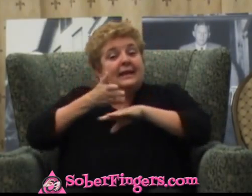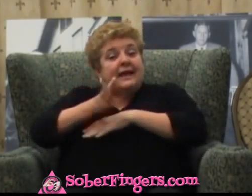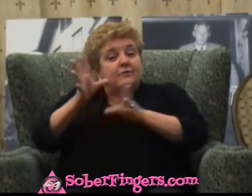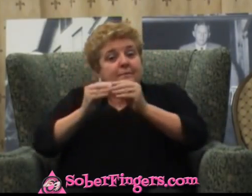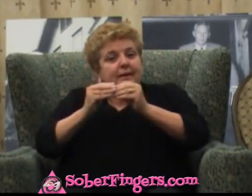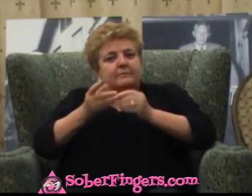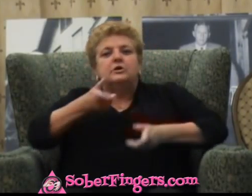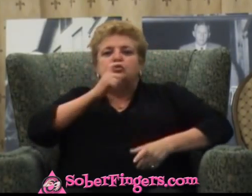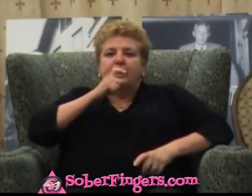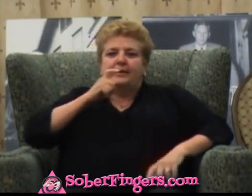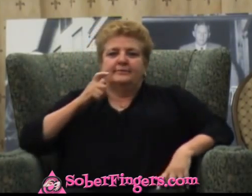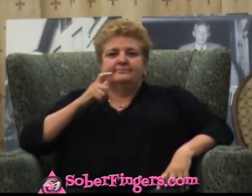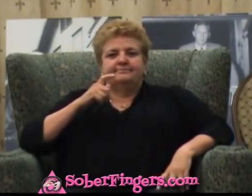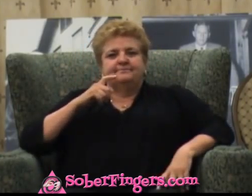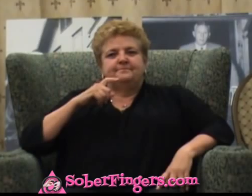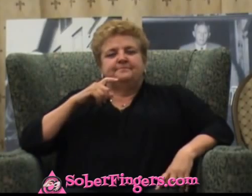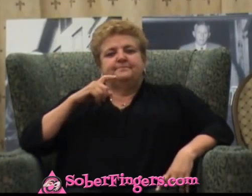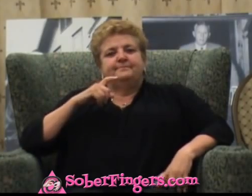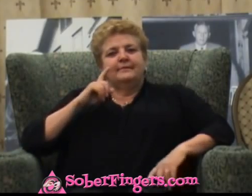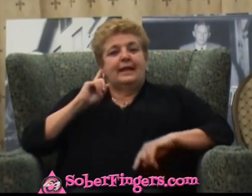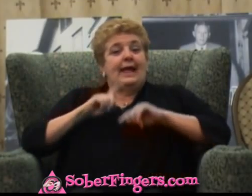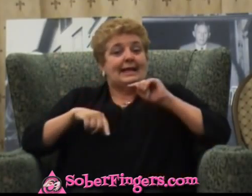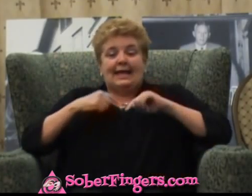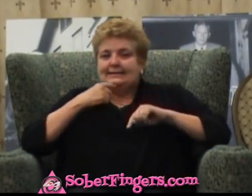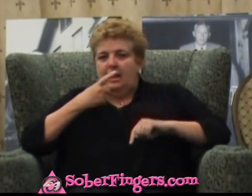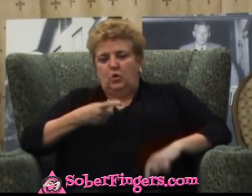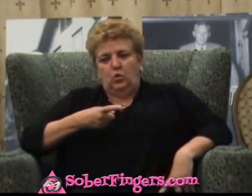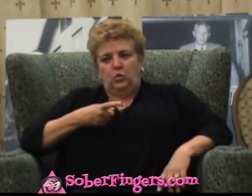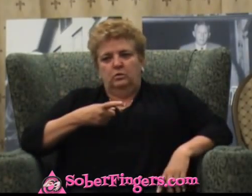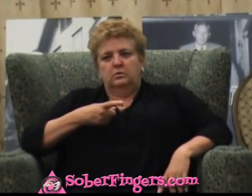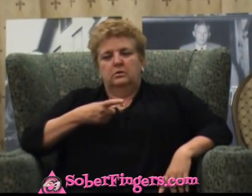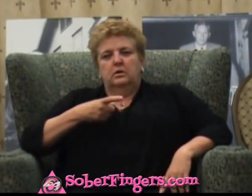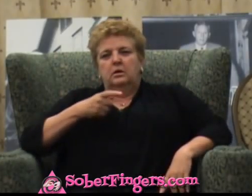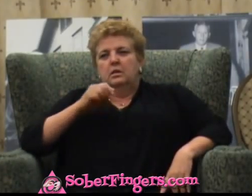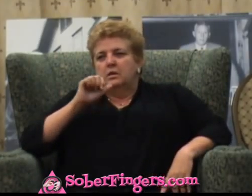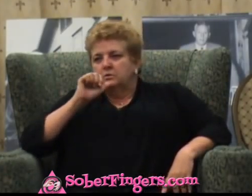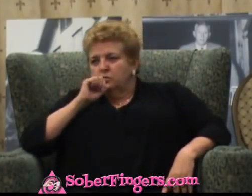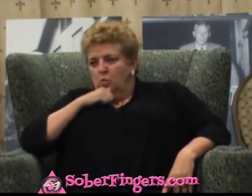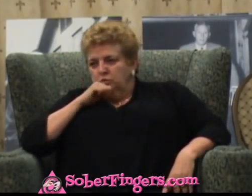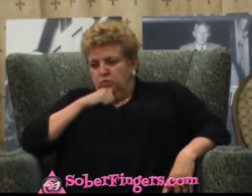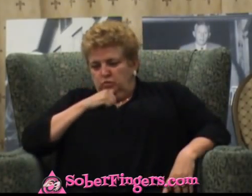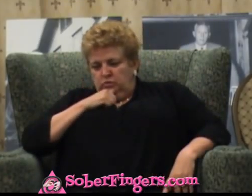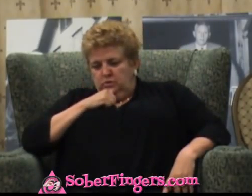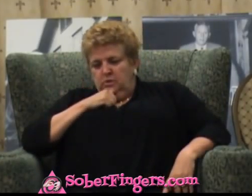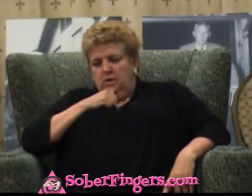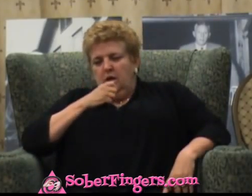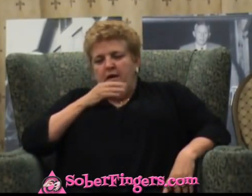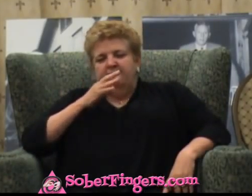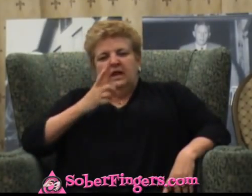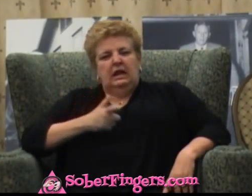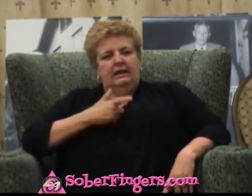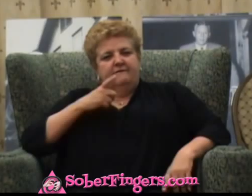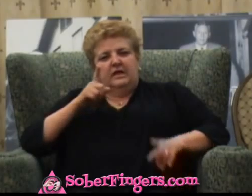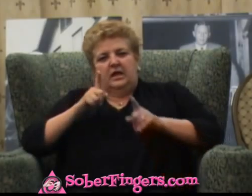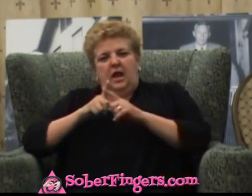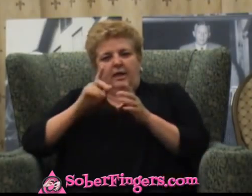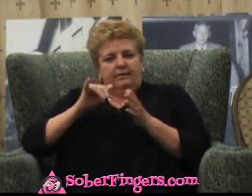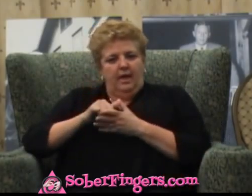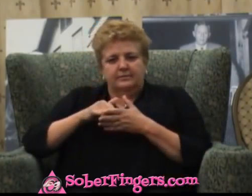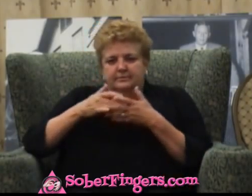And I cannot tell you the torture of living that kind of a lie in the program of Alcoholics Anonymous.